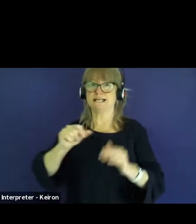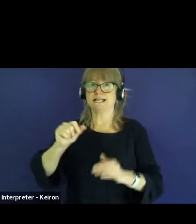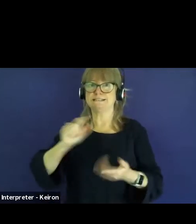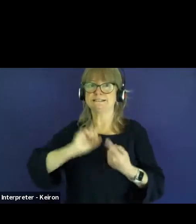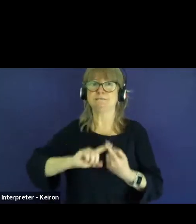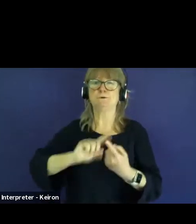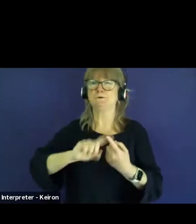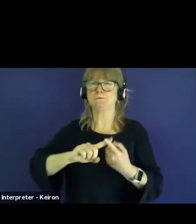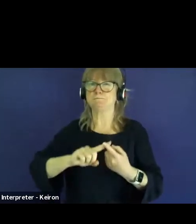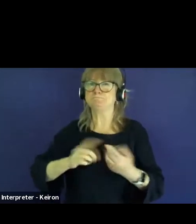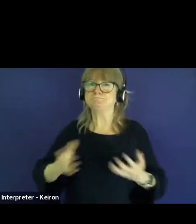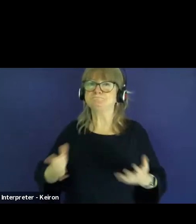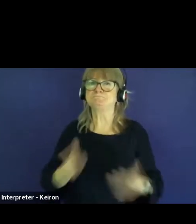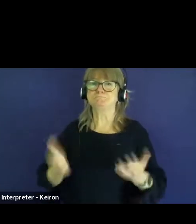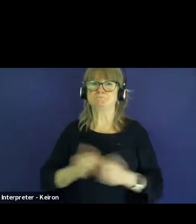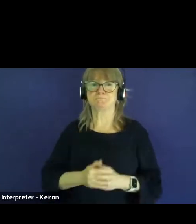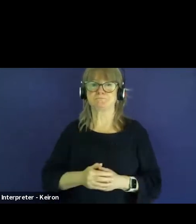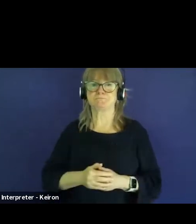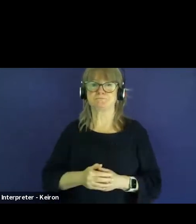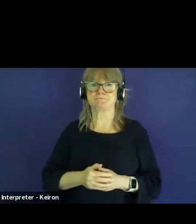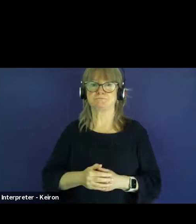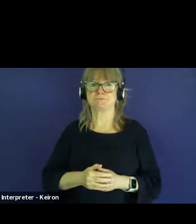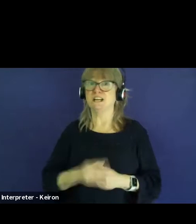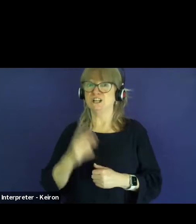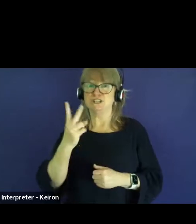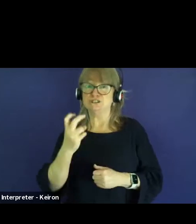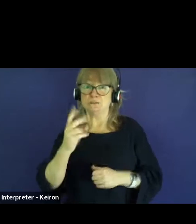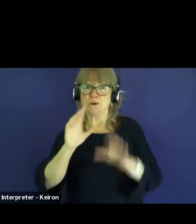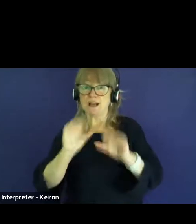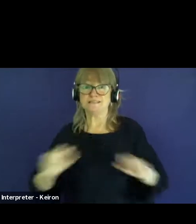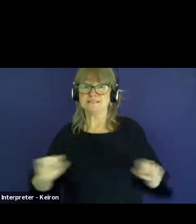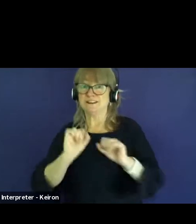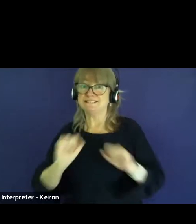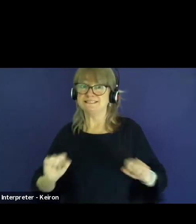working. We're nearly after this, we've only got two more rounds to go.